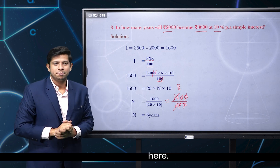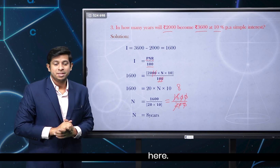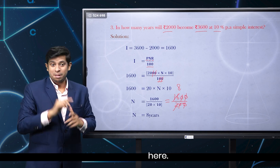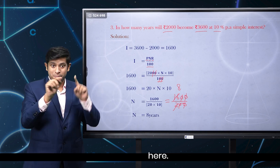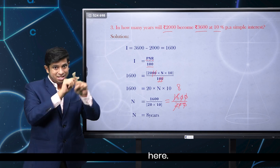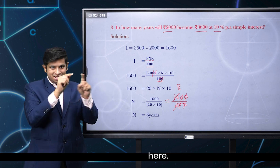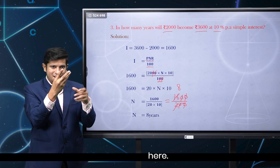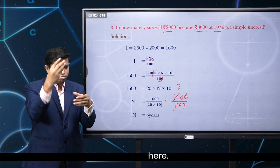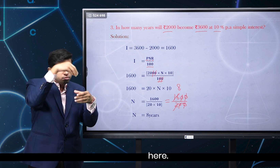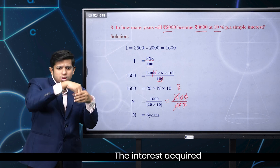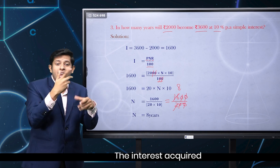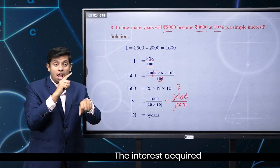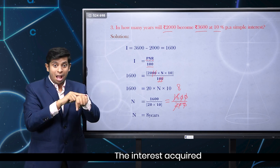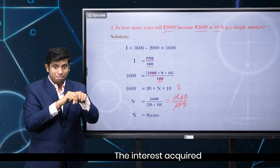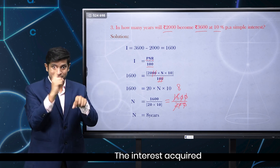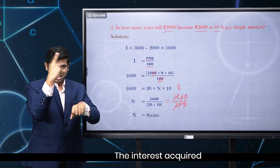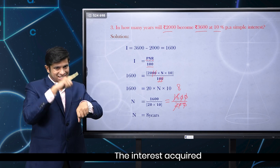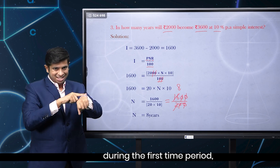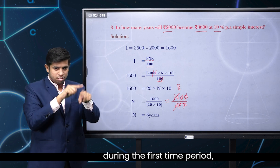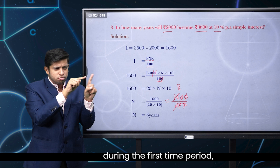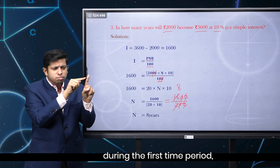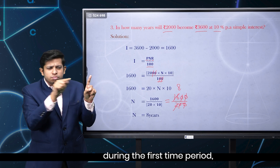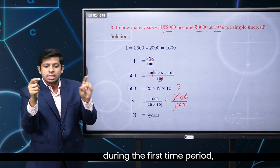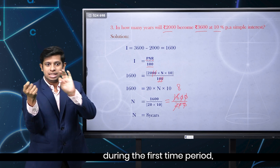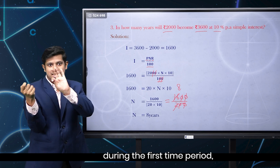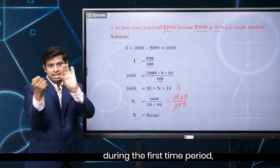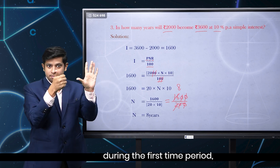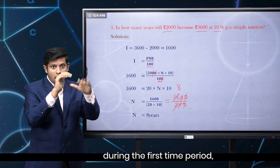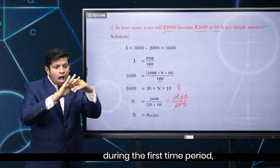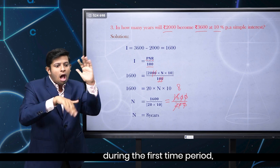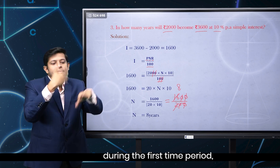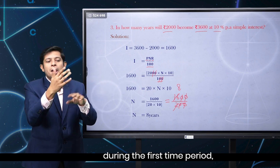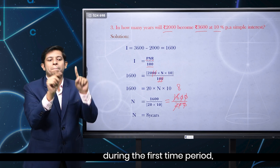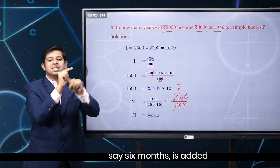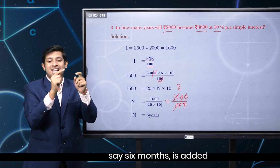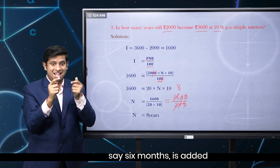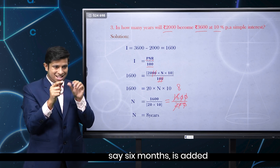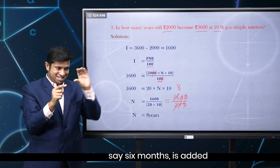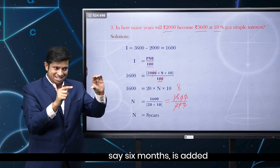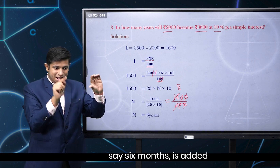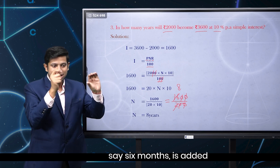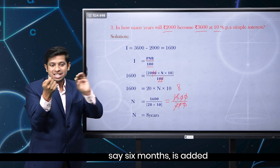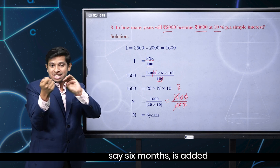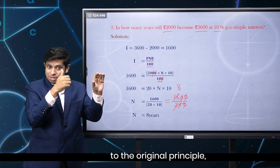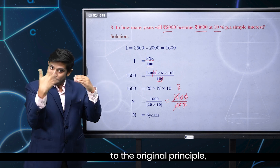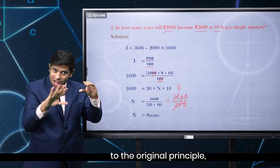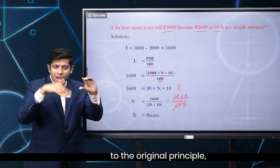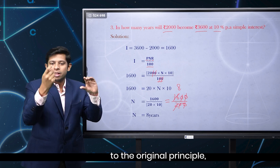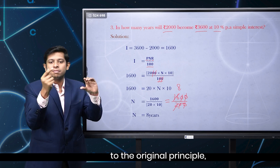Here, the interest accrued during the first time period, say 6 months, is added to the original